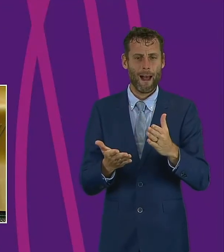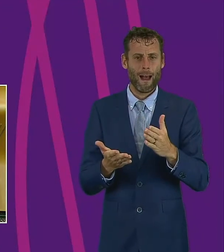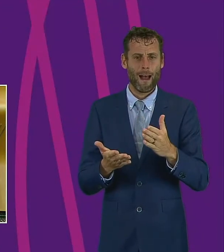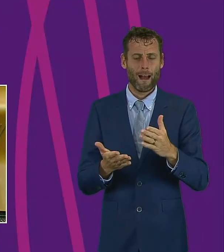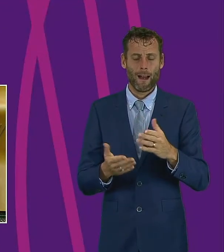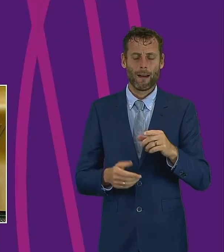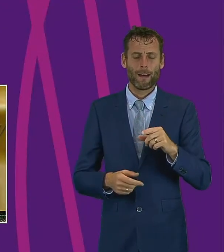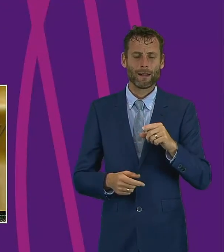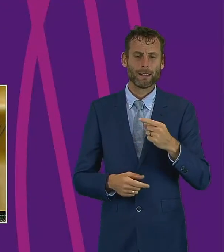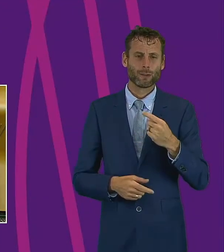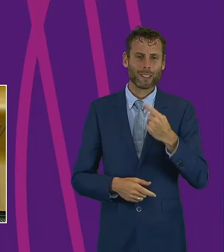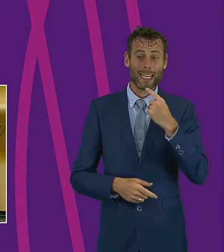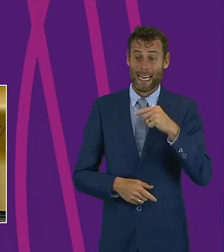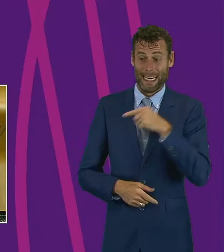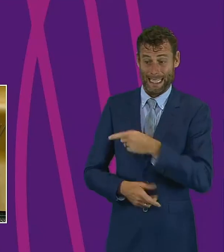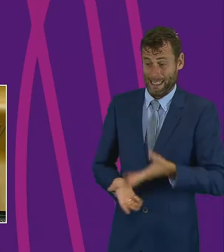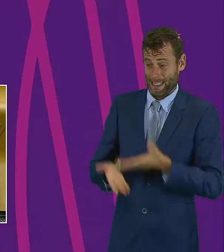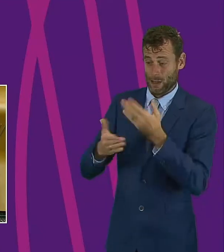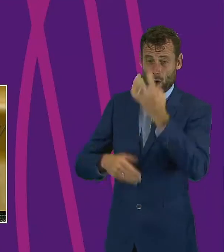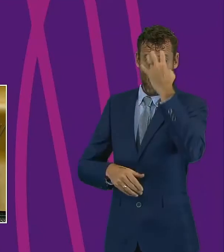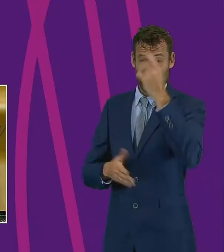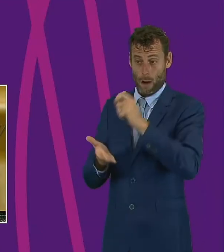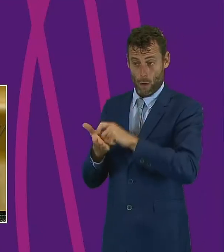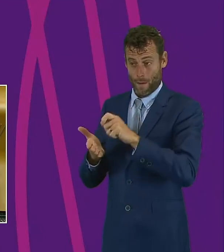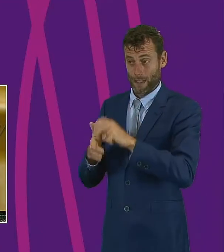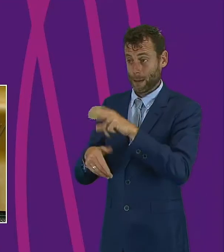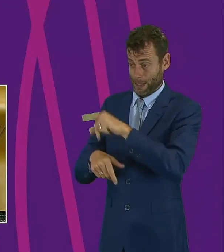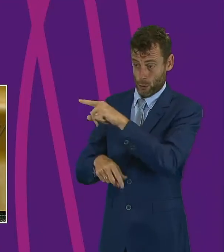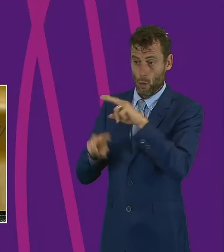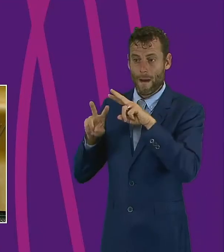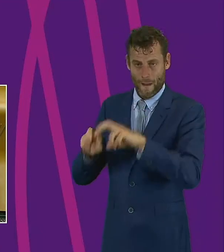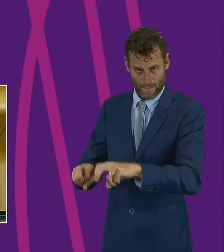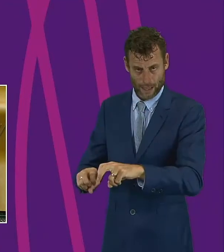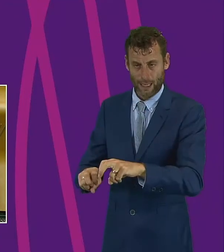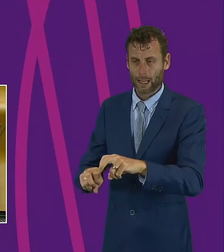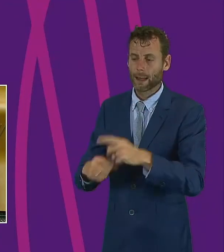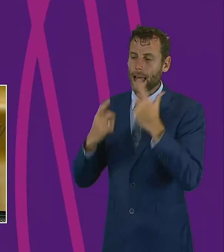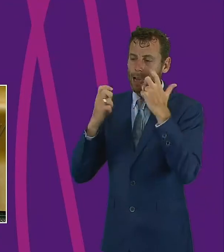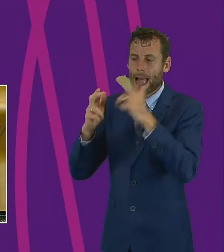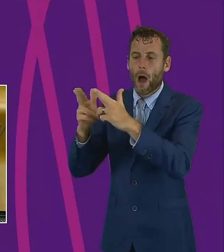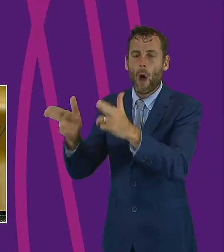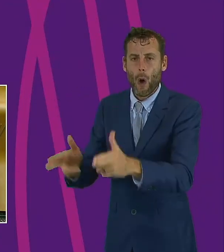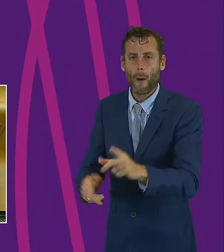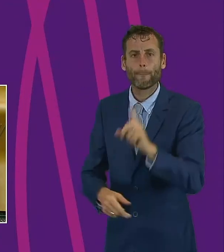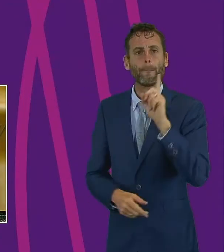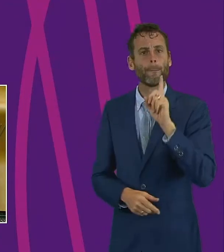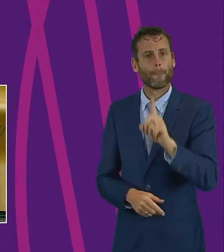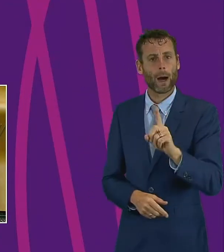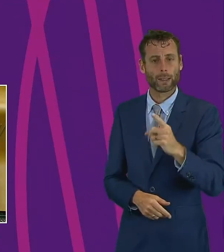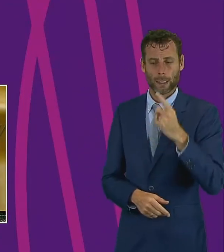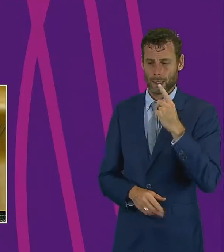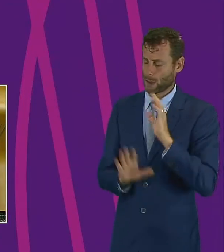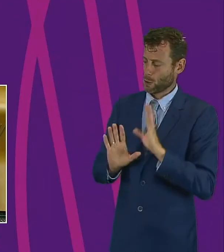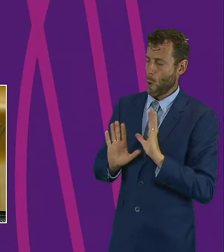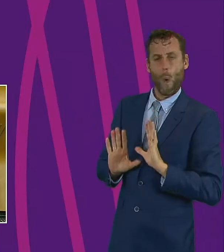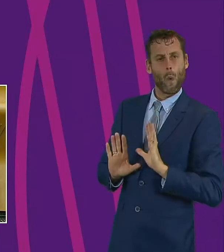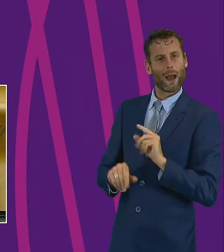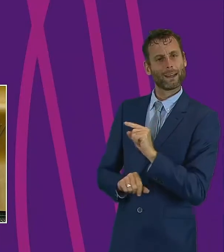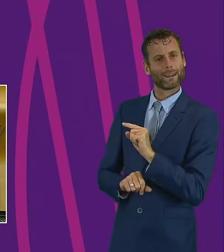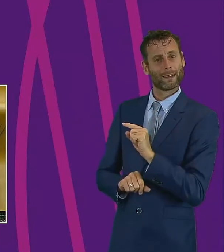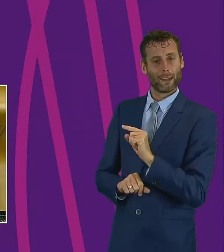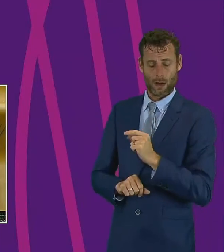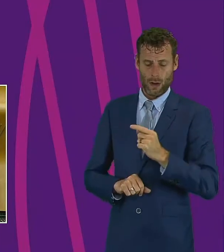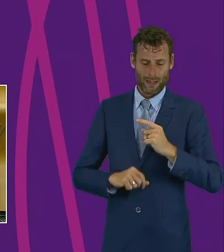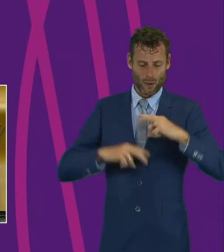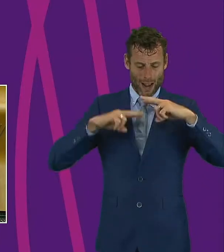Office and Police to push ahead with an investigation into some aspects of care homes, but on the other hand it says we should wait for an inquiry into its own